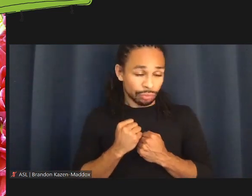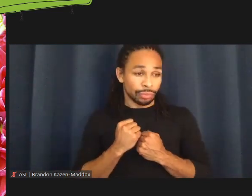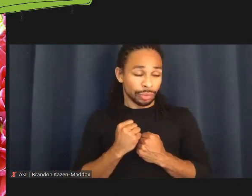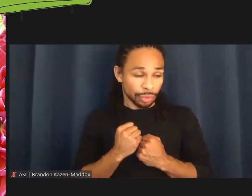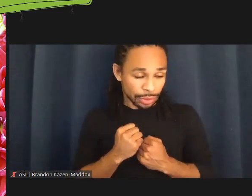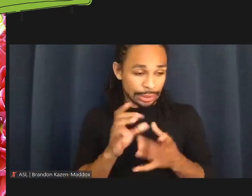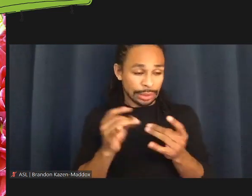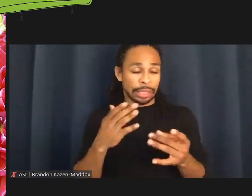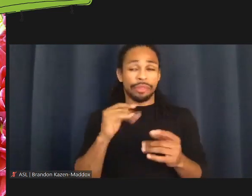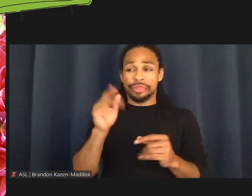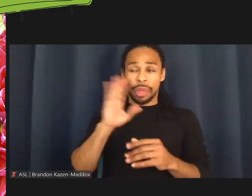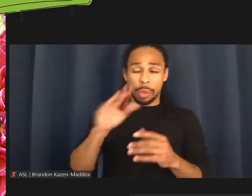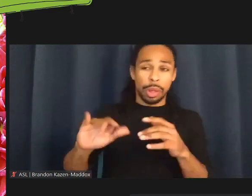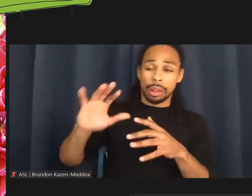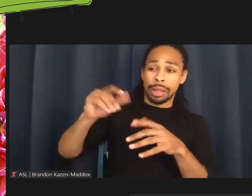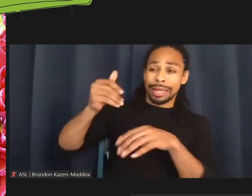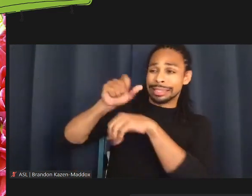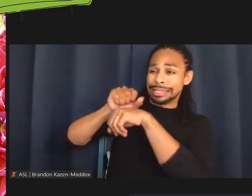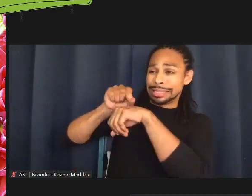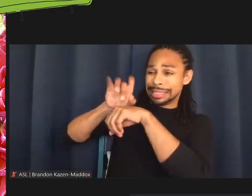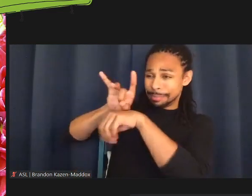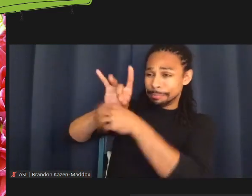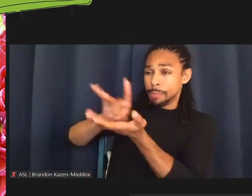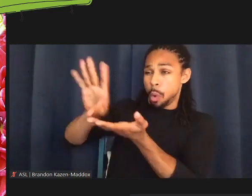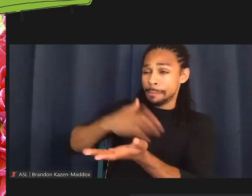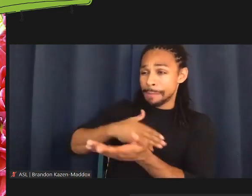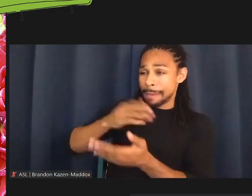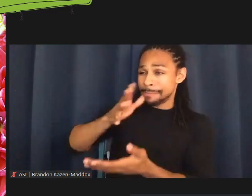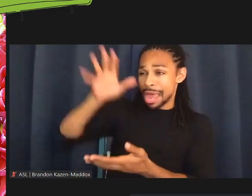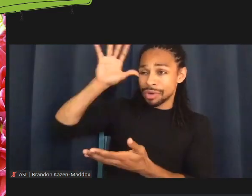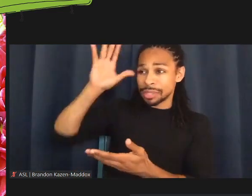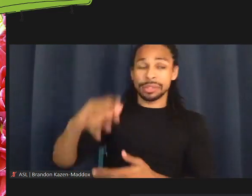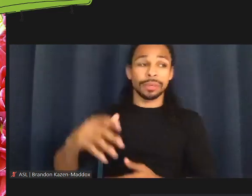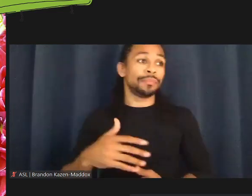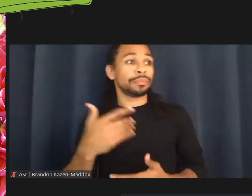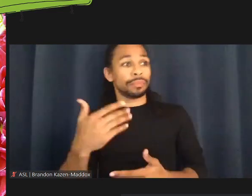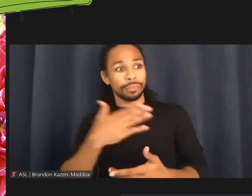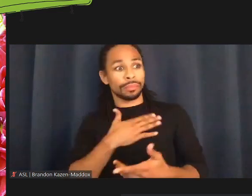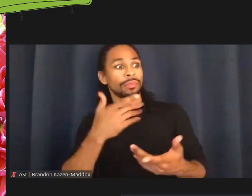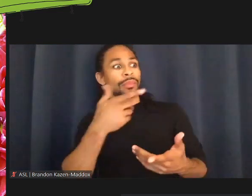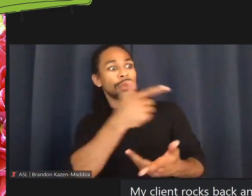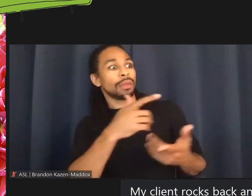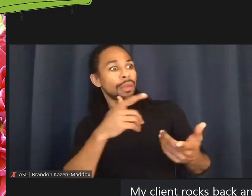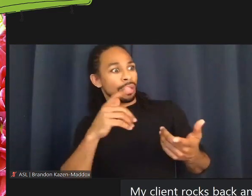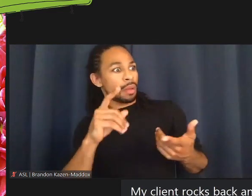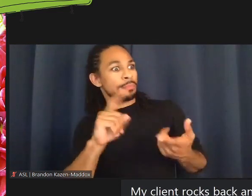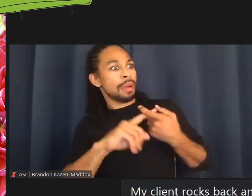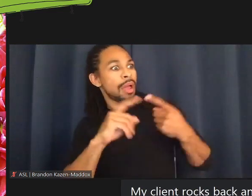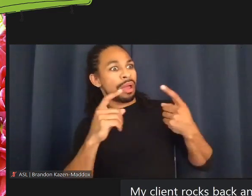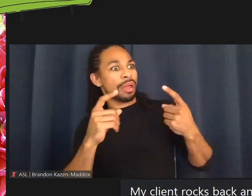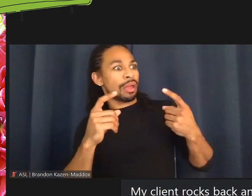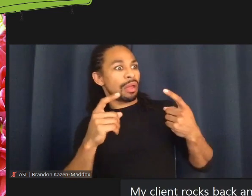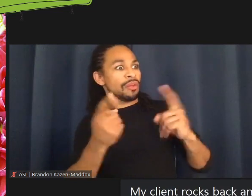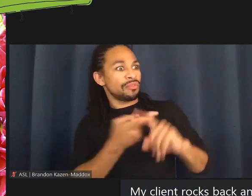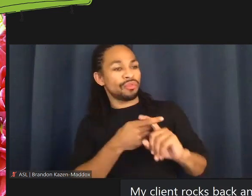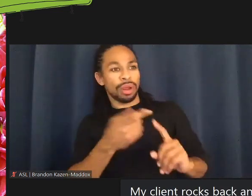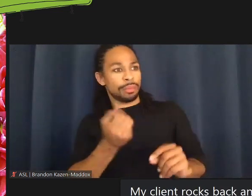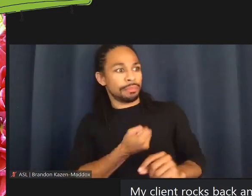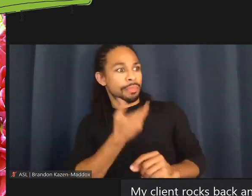my parents. My sibling seizes tremors at the SSDI office, hasn't written stanza in weeks. My